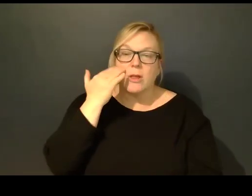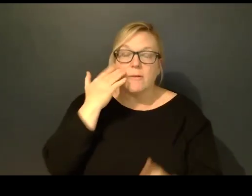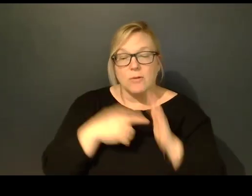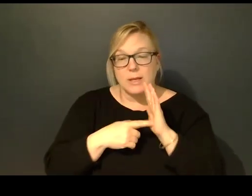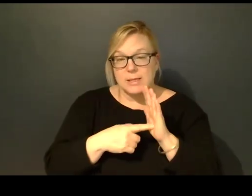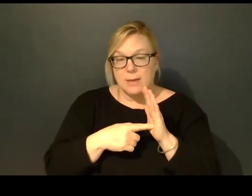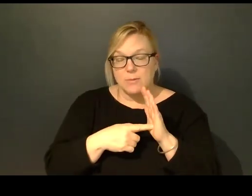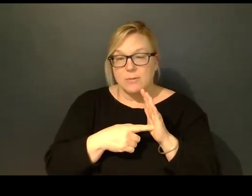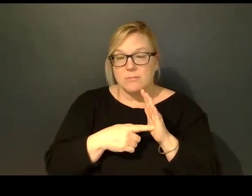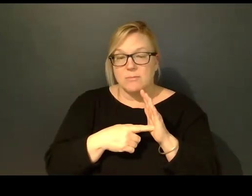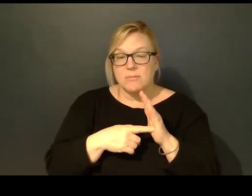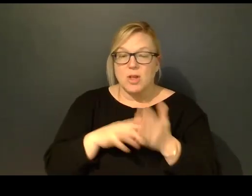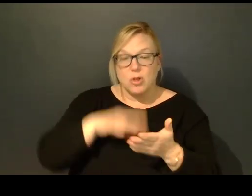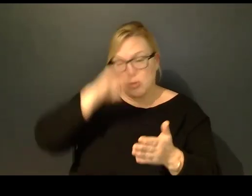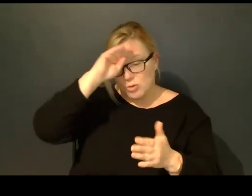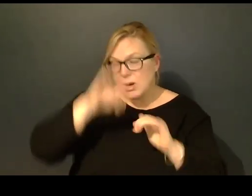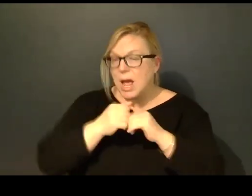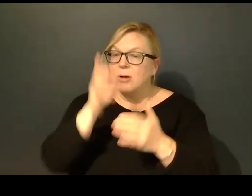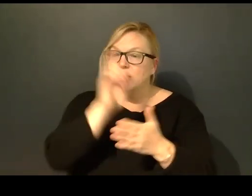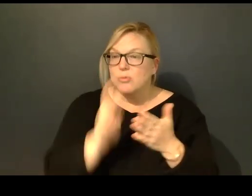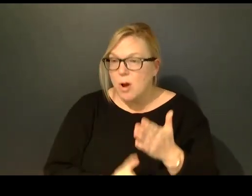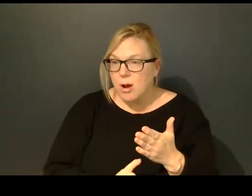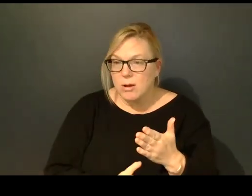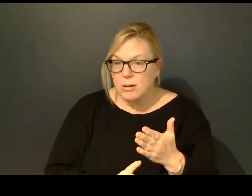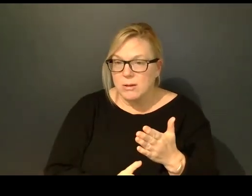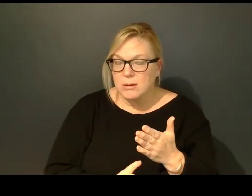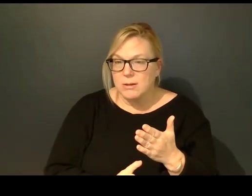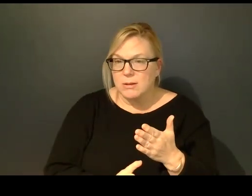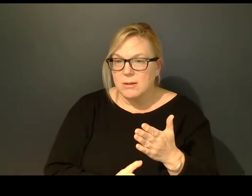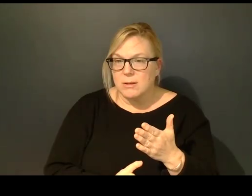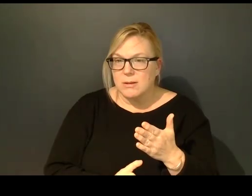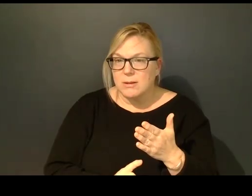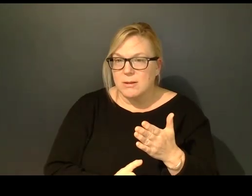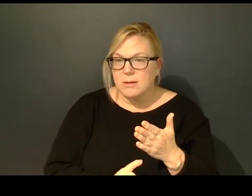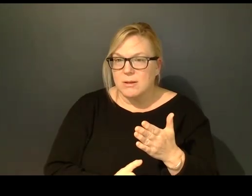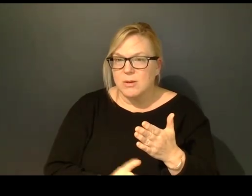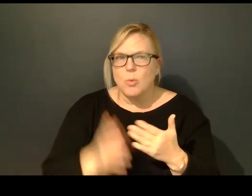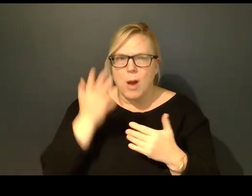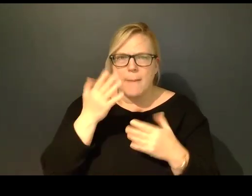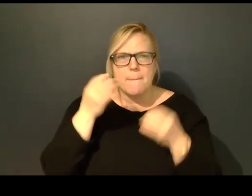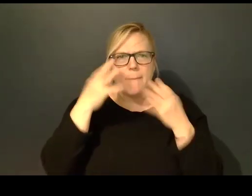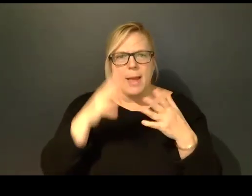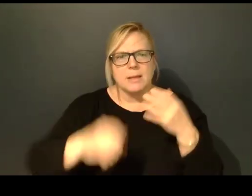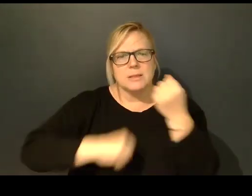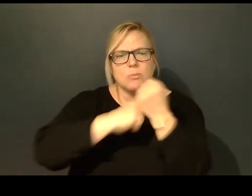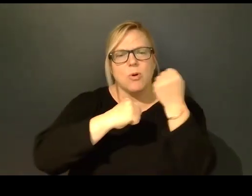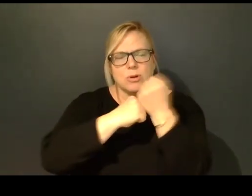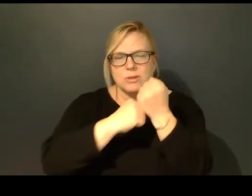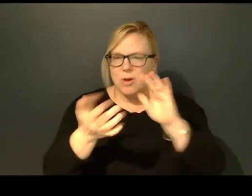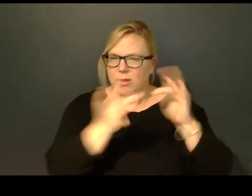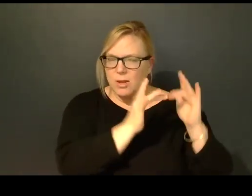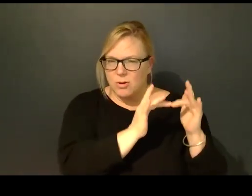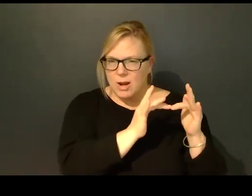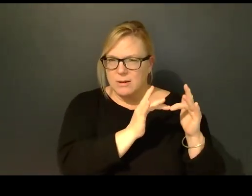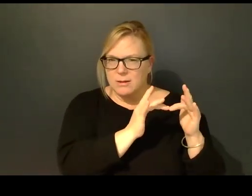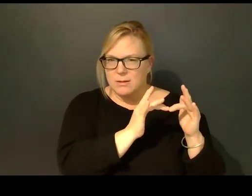how to draw have infinite amount of supports online at your own pace. Folks